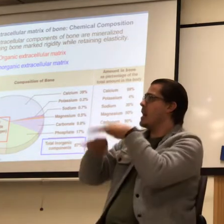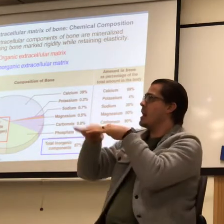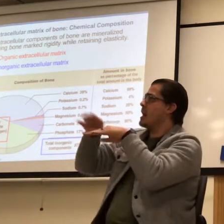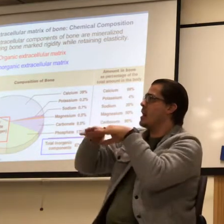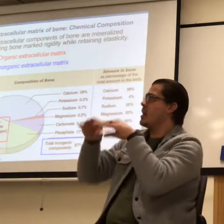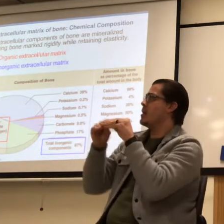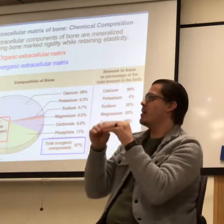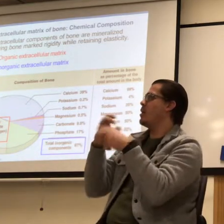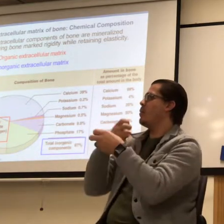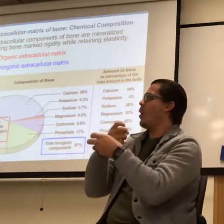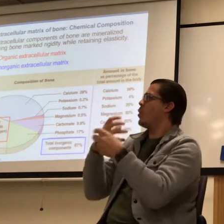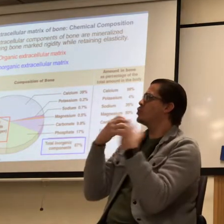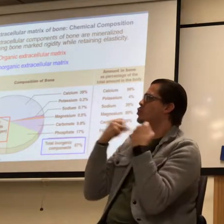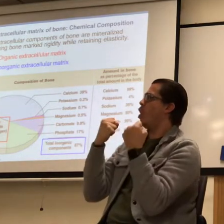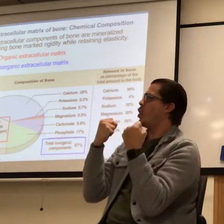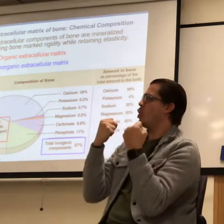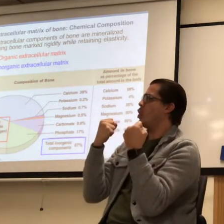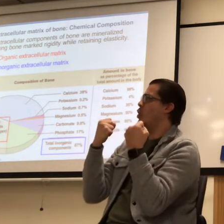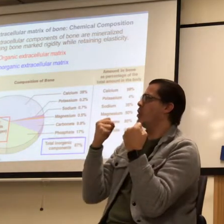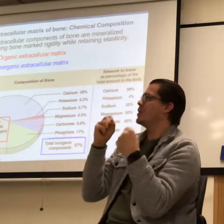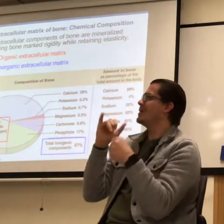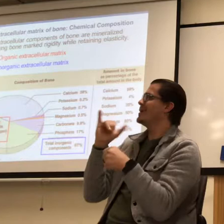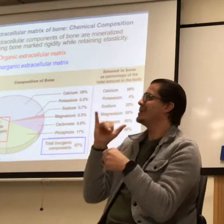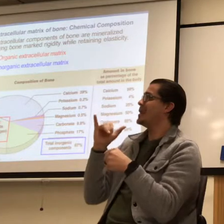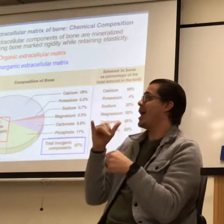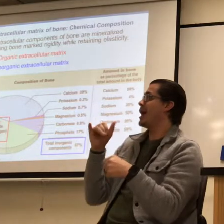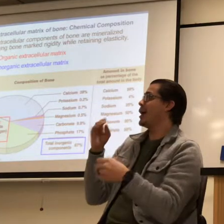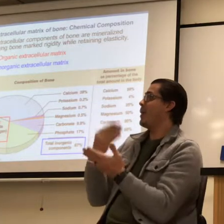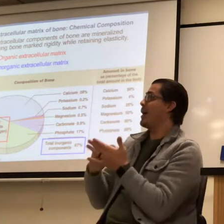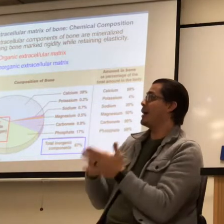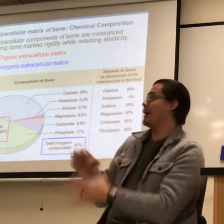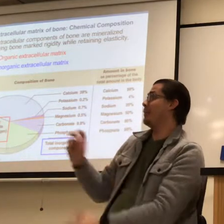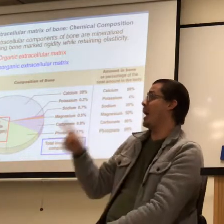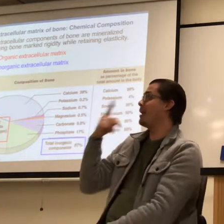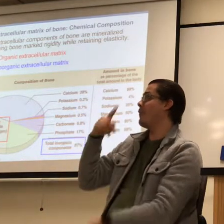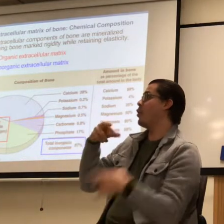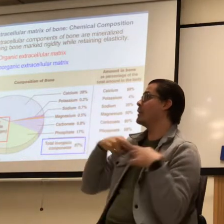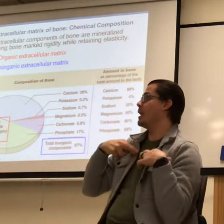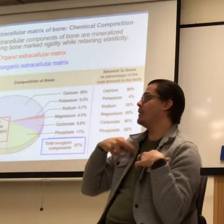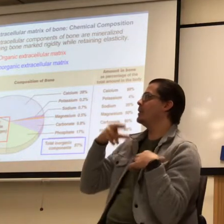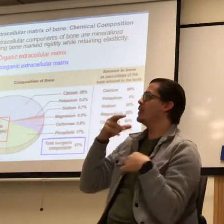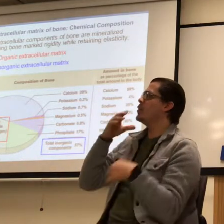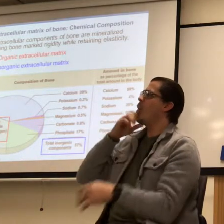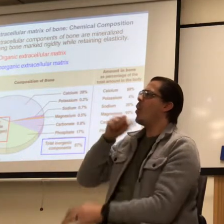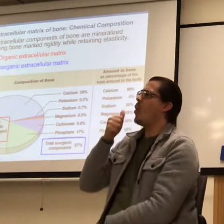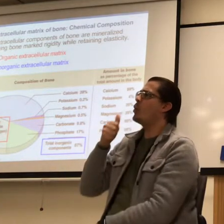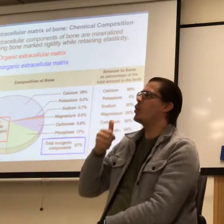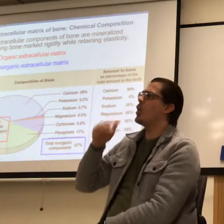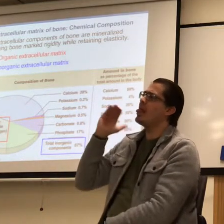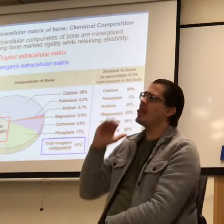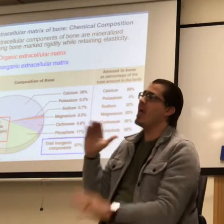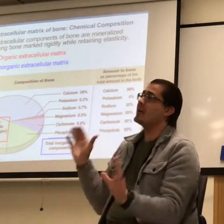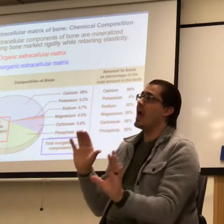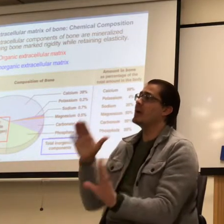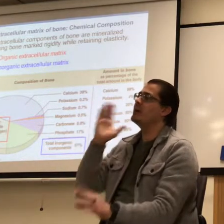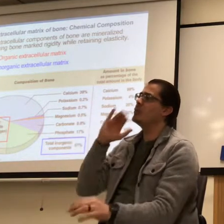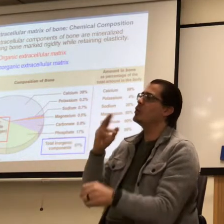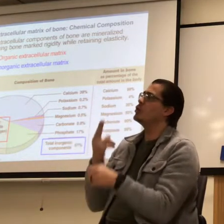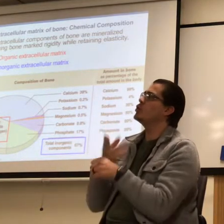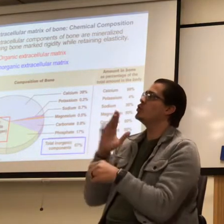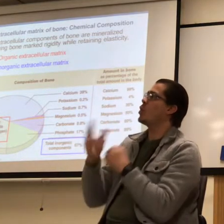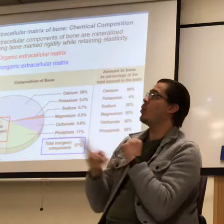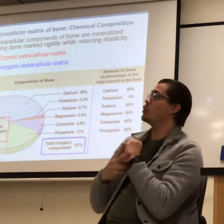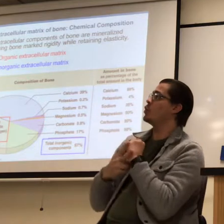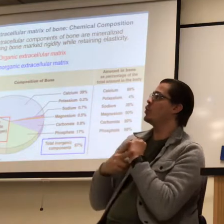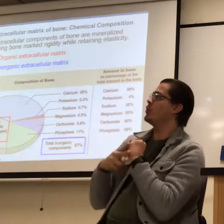And you're depositing, it's like depositing money in the bank for retirement. So when you get older and less active, you draw in reserve and you're less